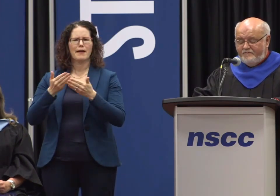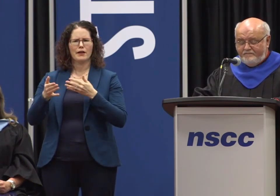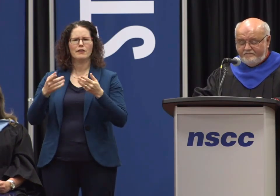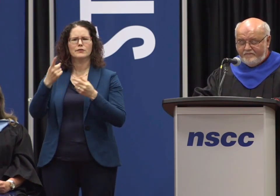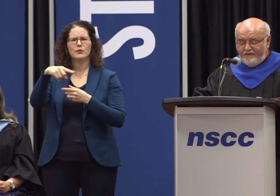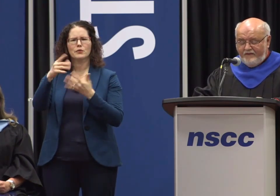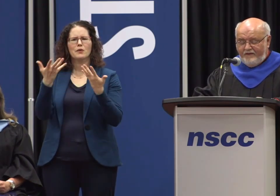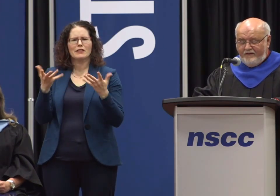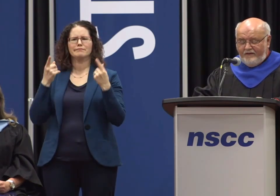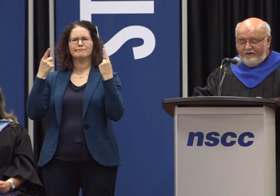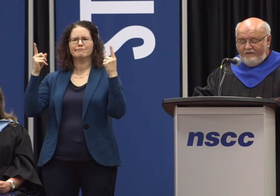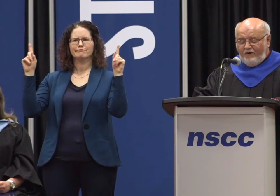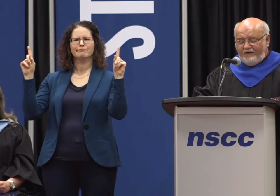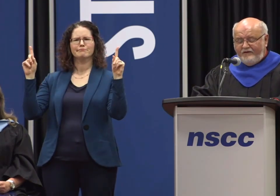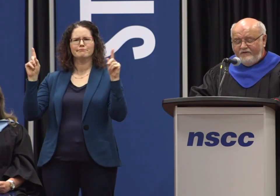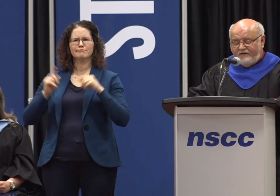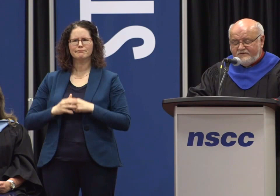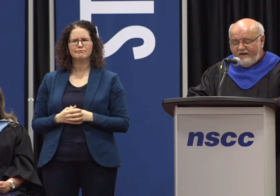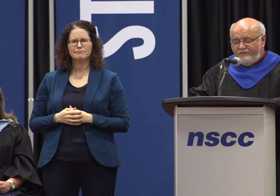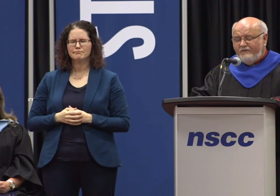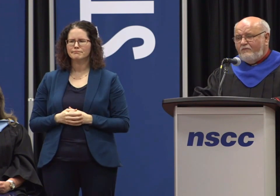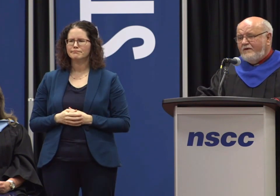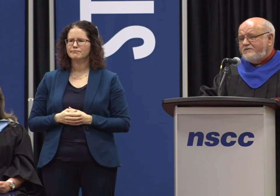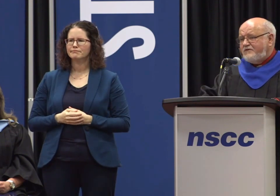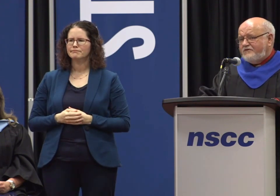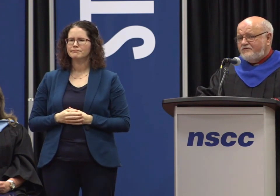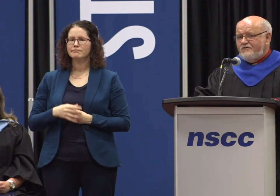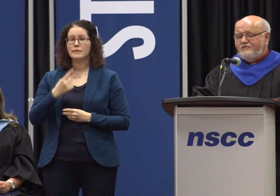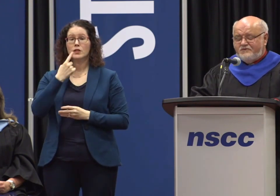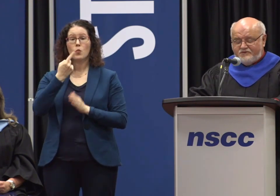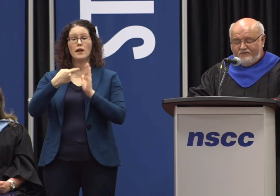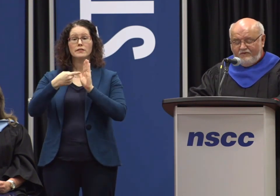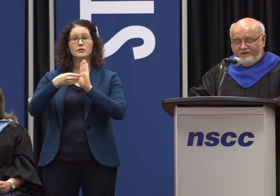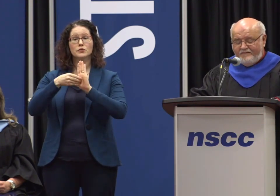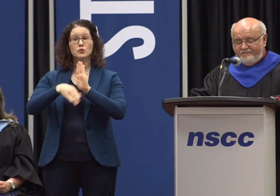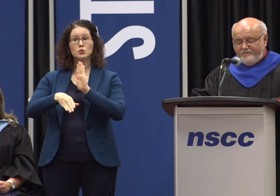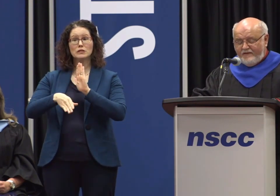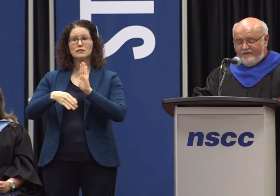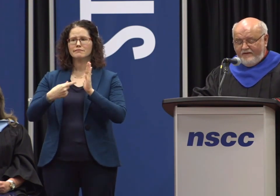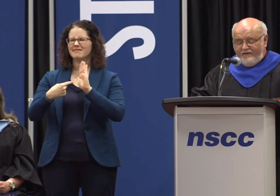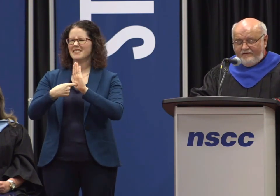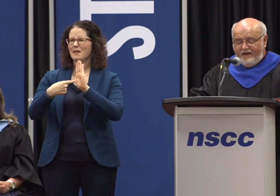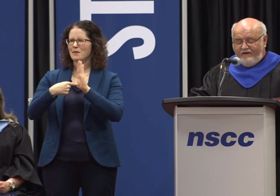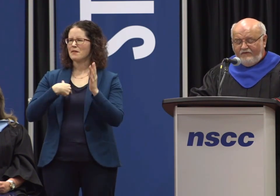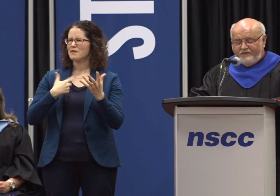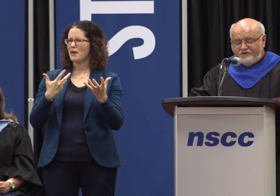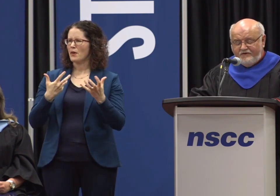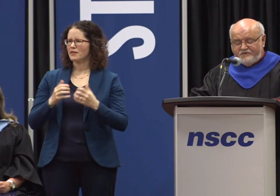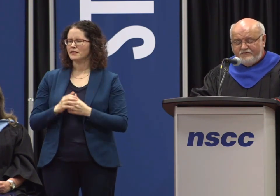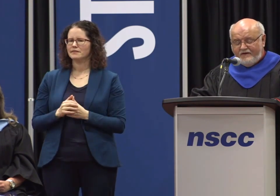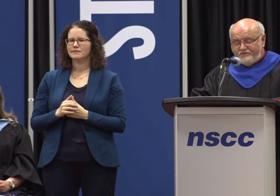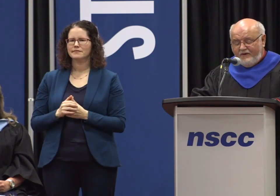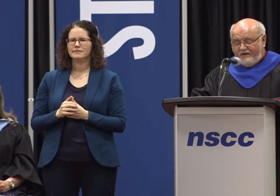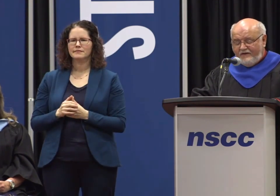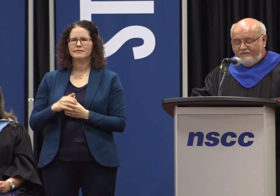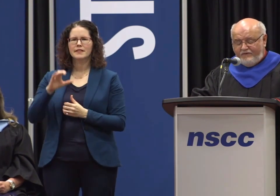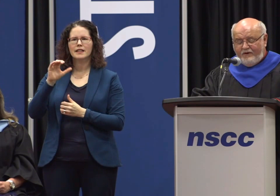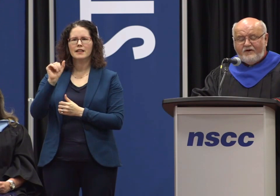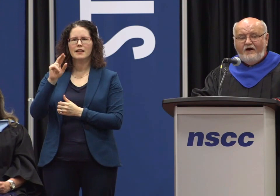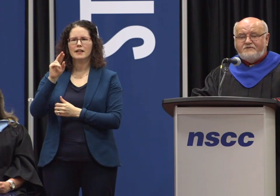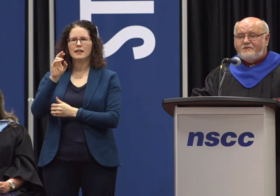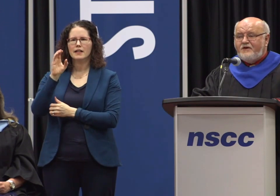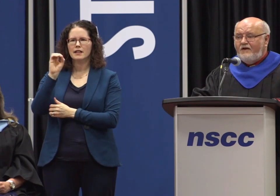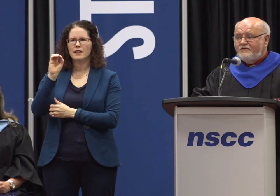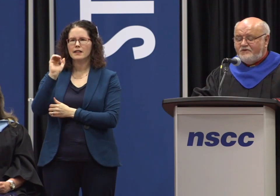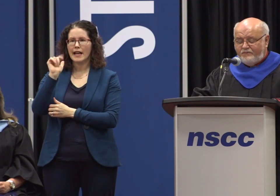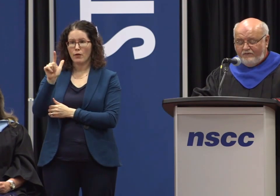persevered. I want to give you an example of one such student's story. Carol this year is graduating from